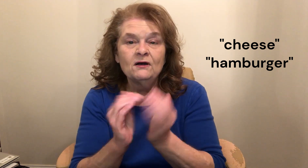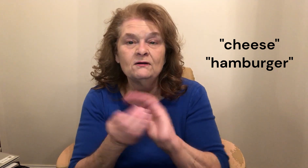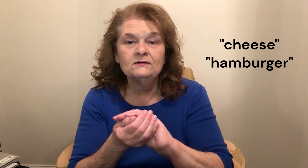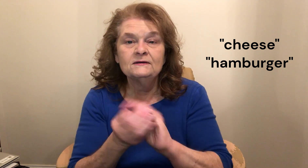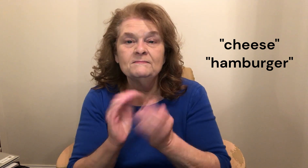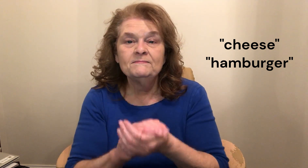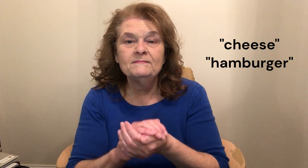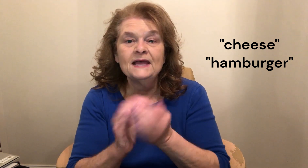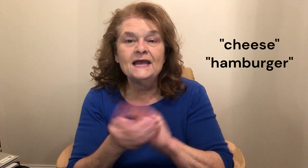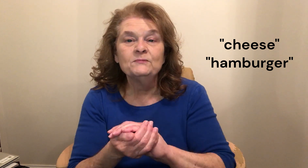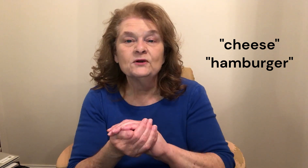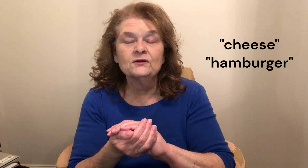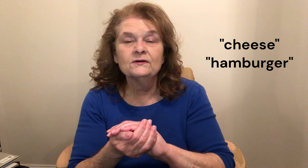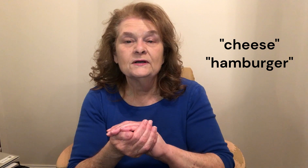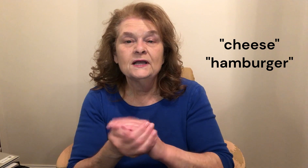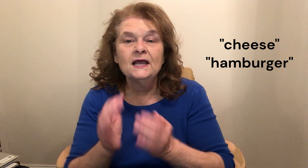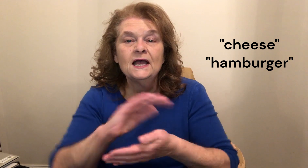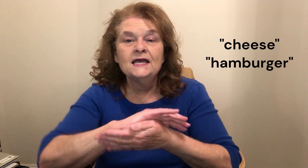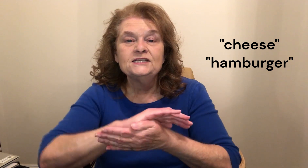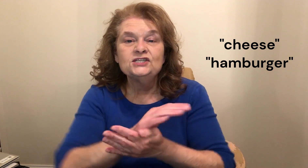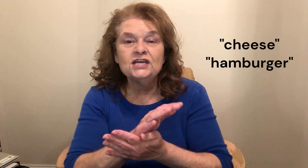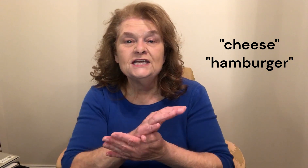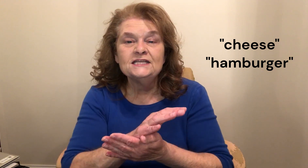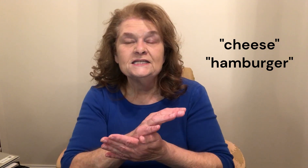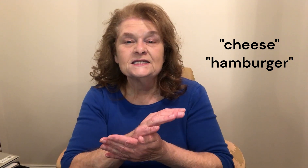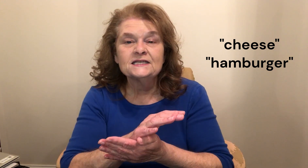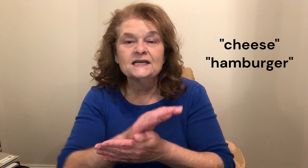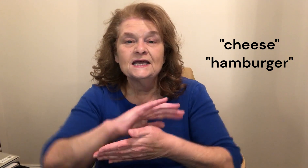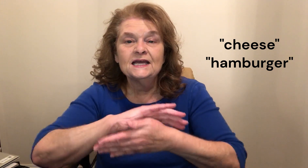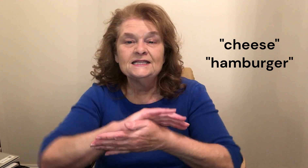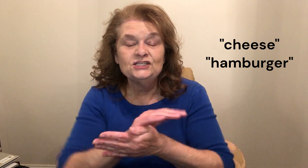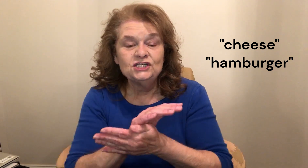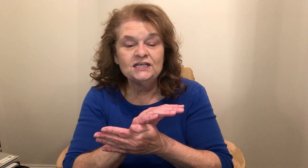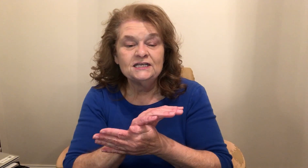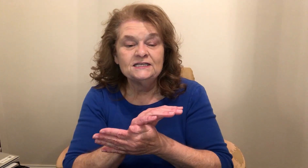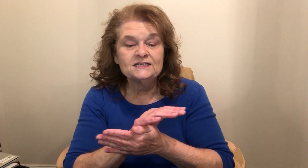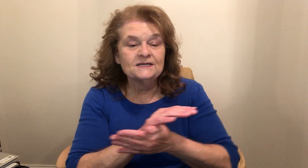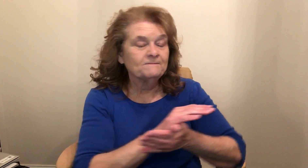ball, hamburger. Cheese, cheese,